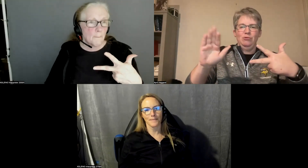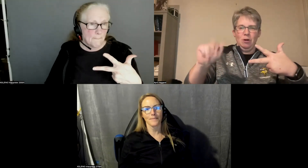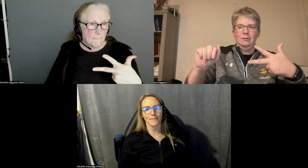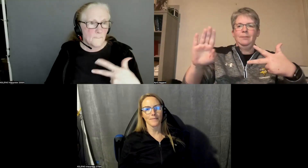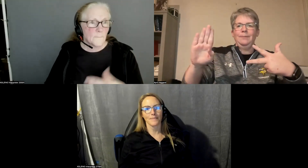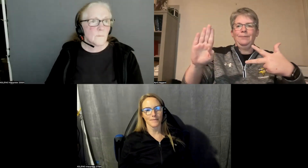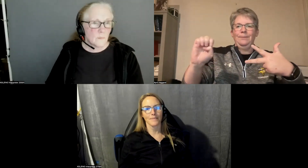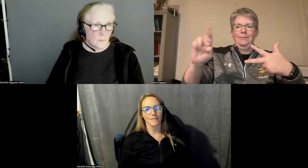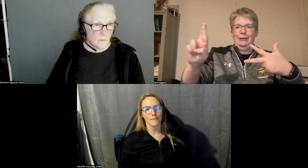Barbara